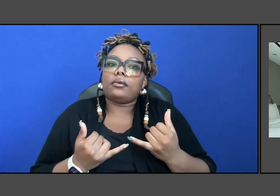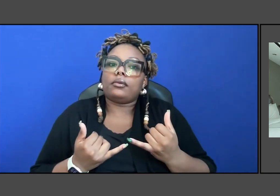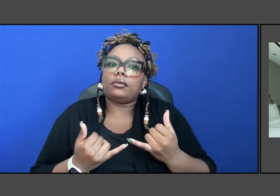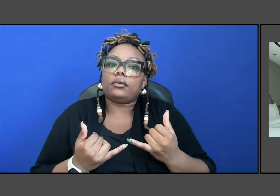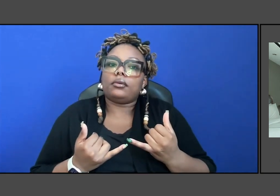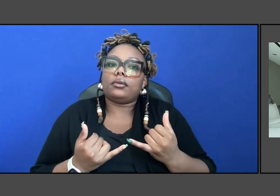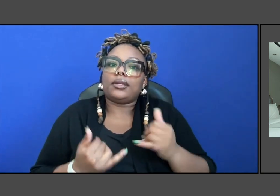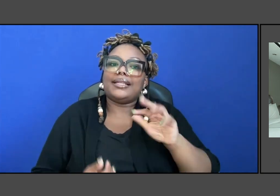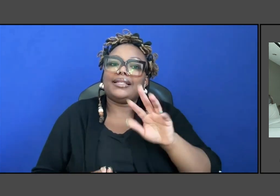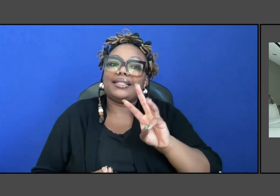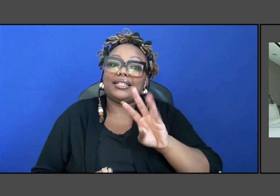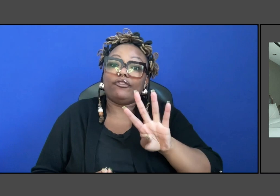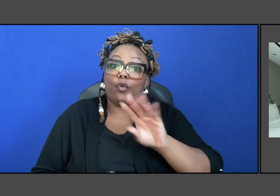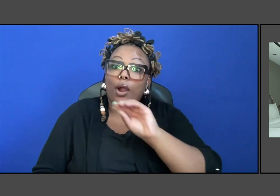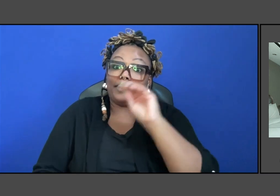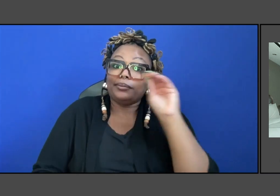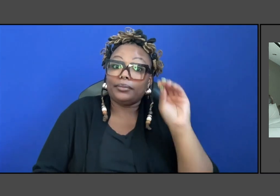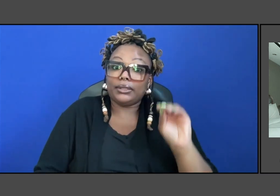64%